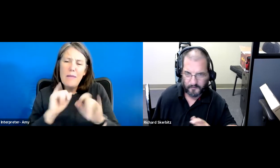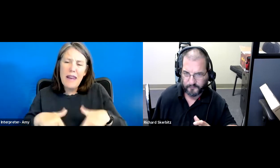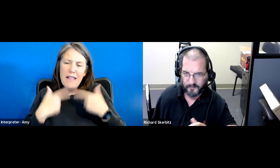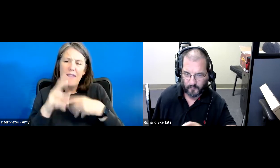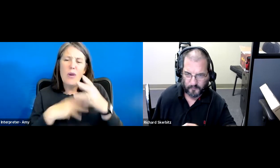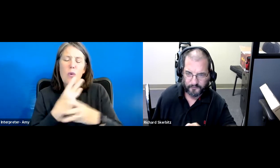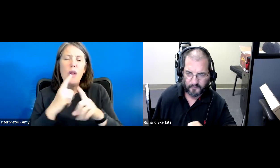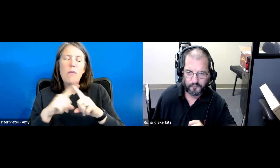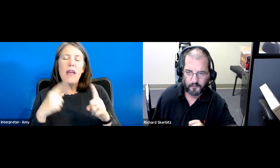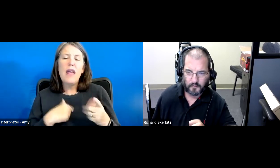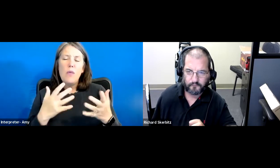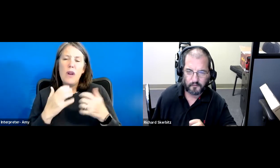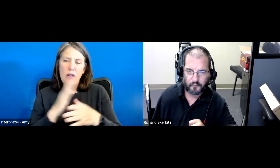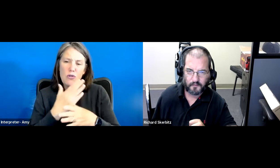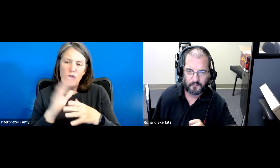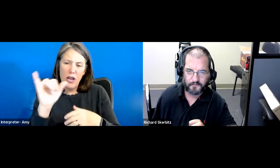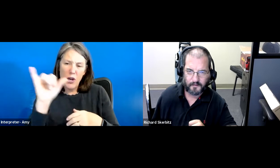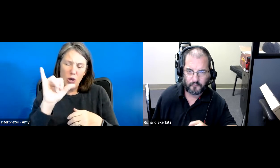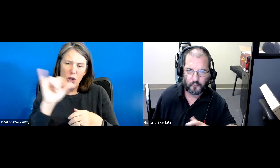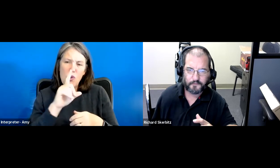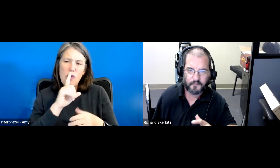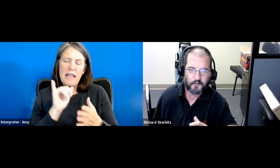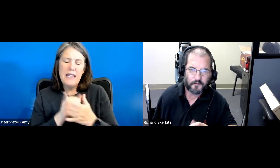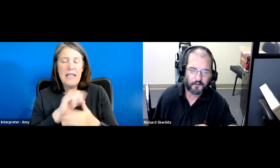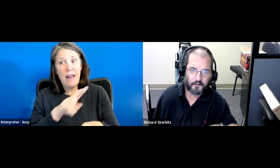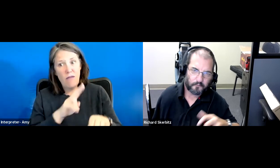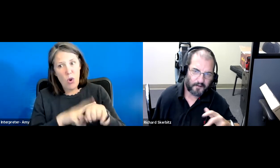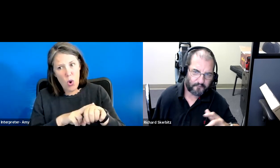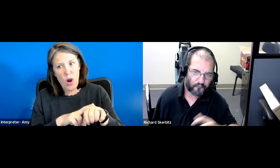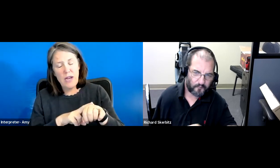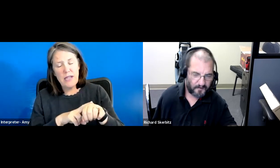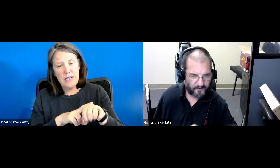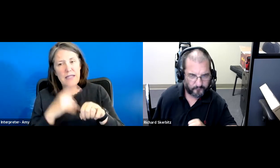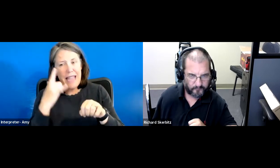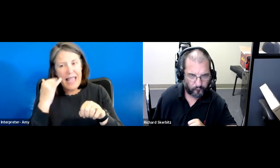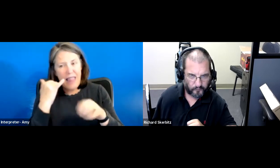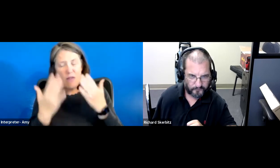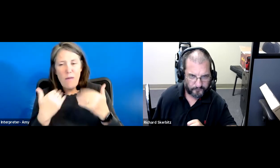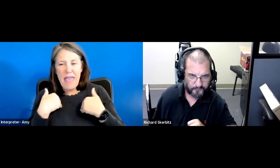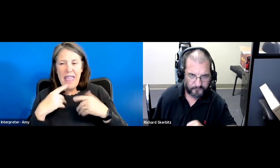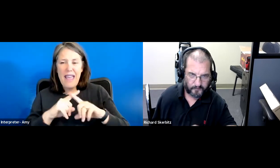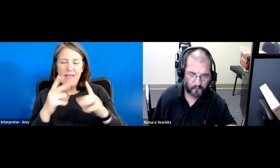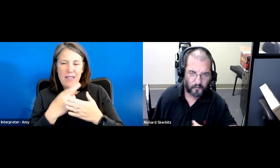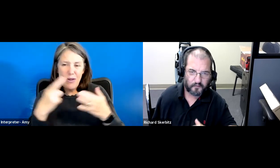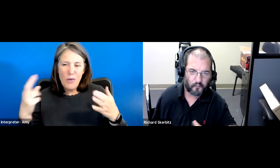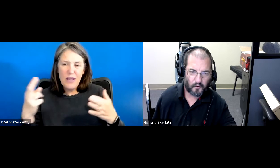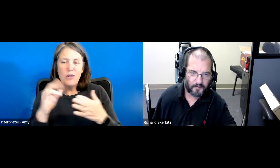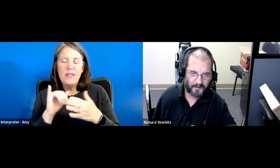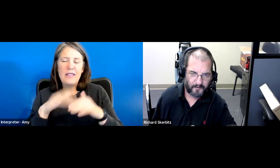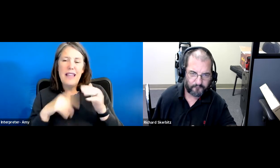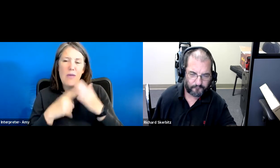And the other thing that I wanted to share with all of you is that, of course, California may have some different resources than